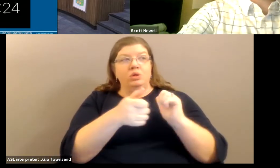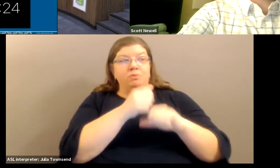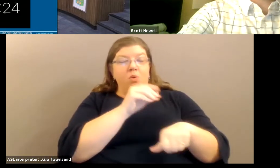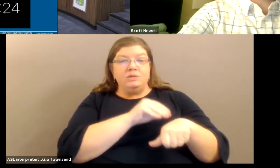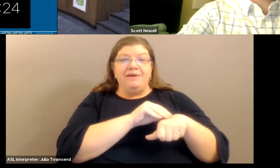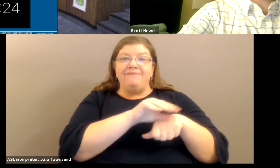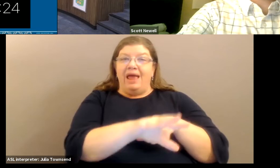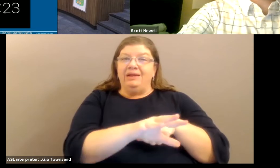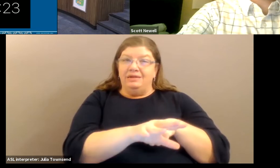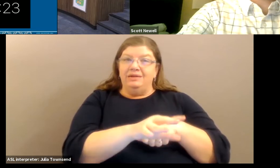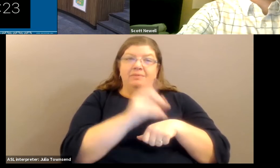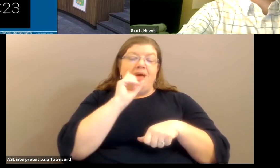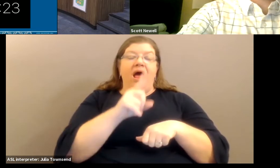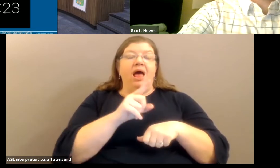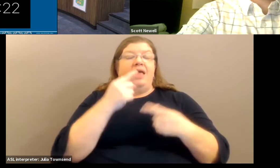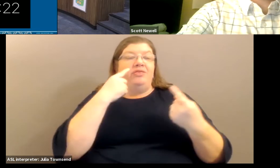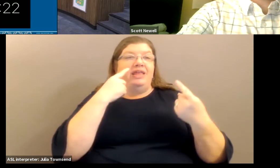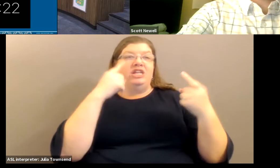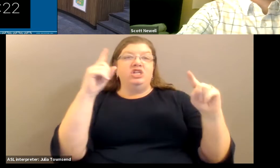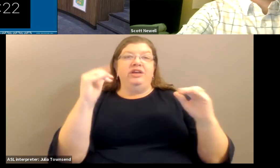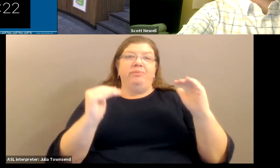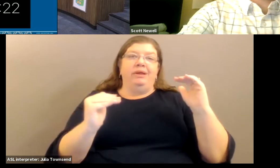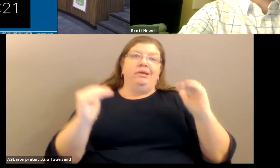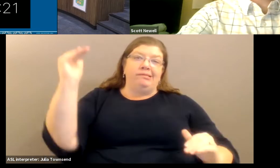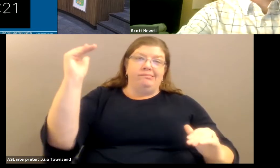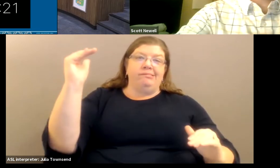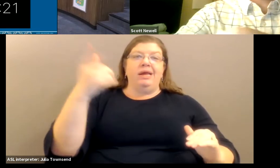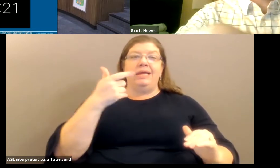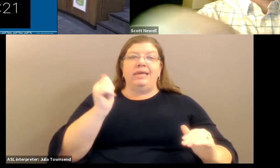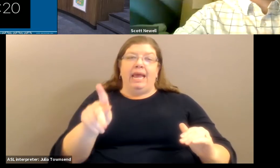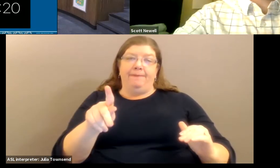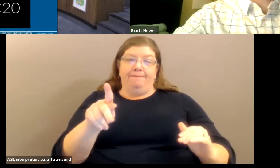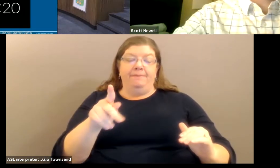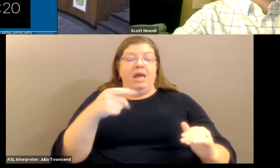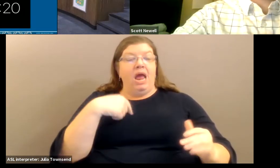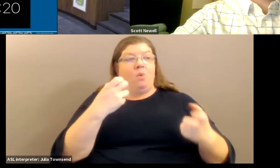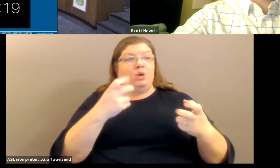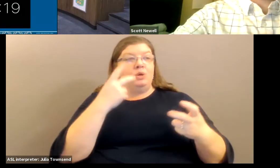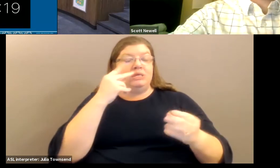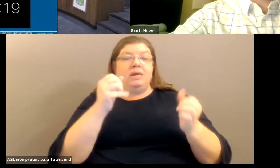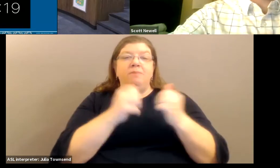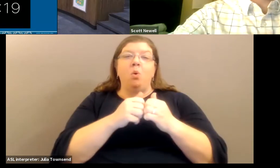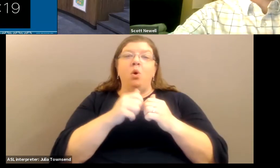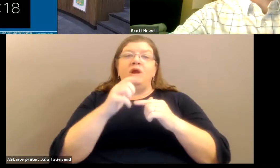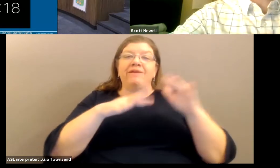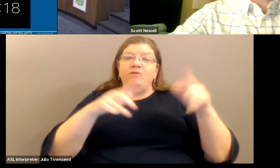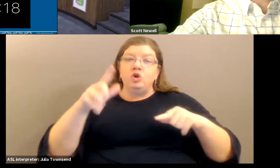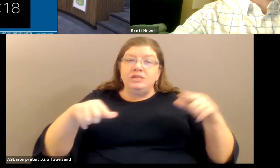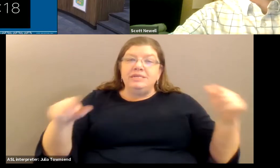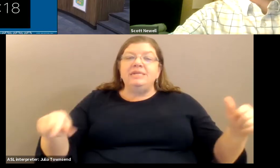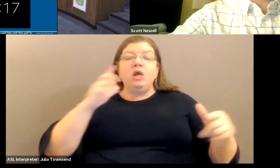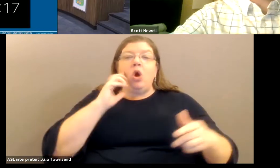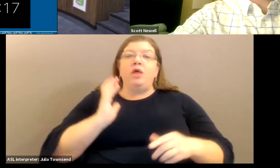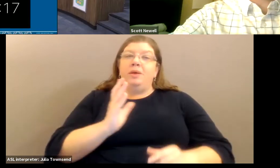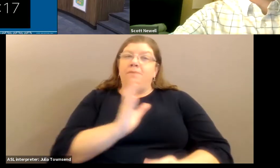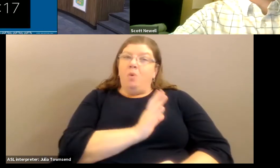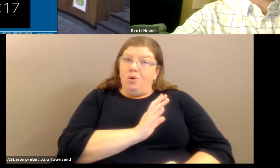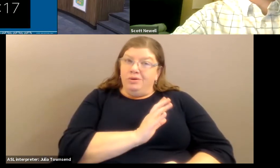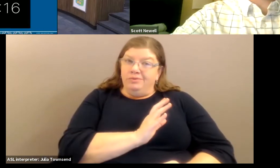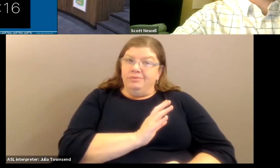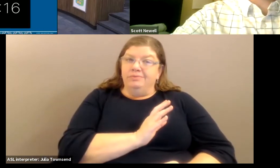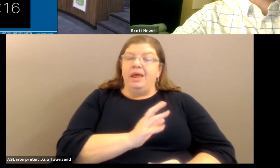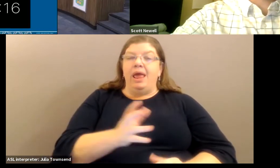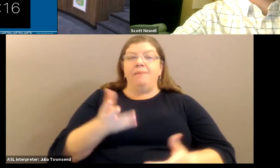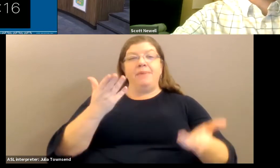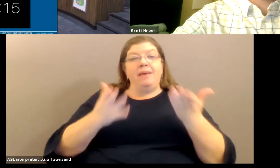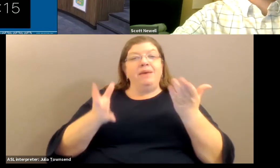the achievement gap. And I too would like to see more diversity on the board, and even, parents who